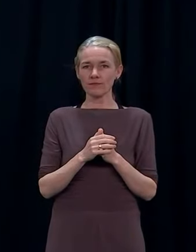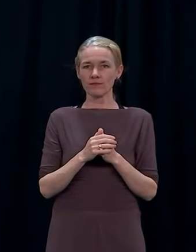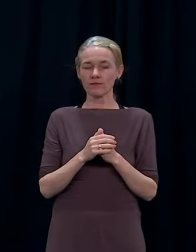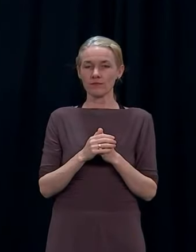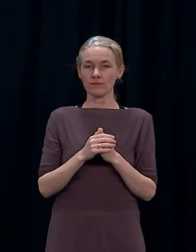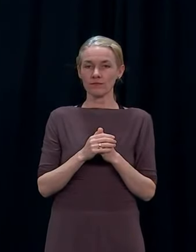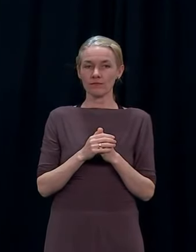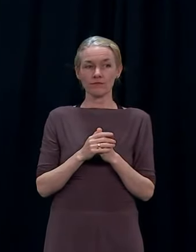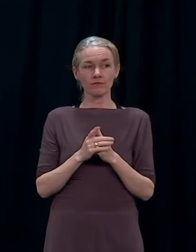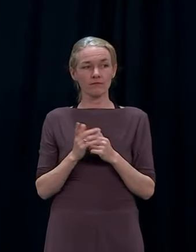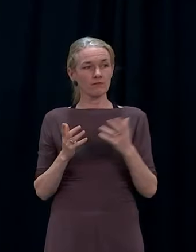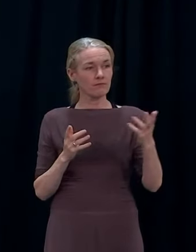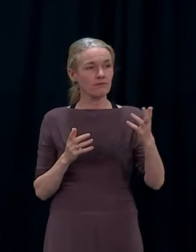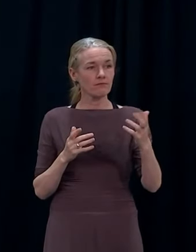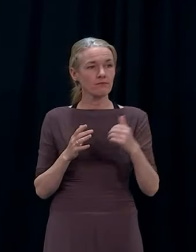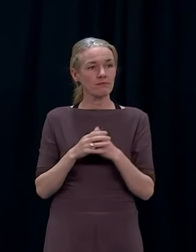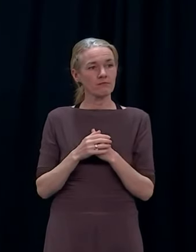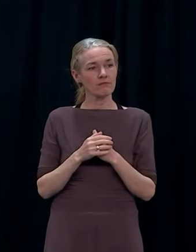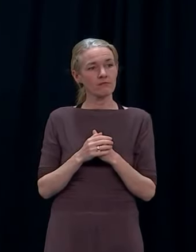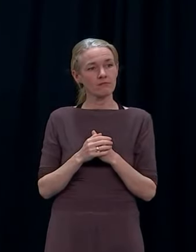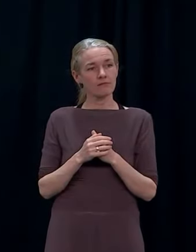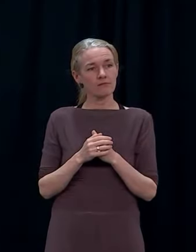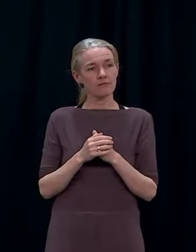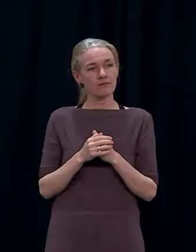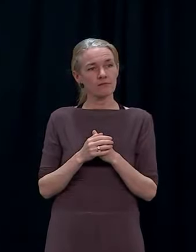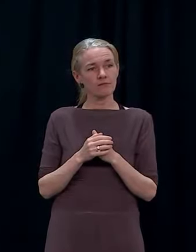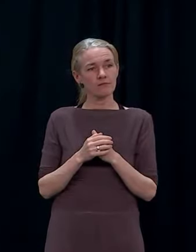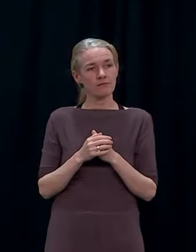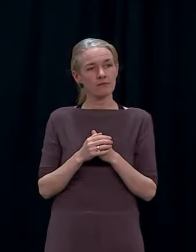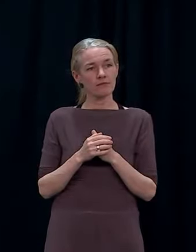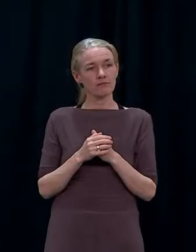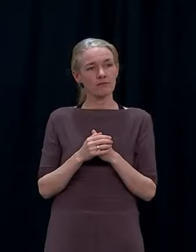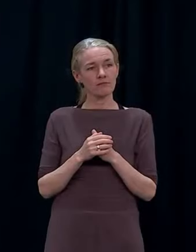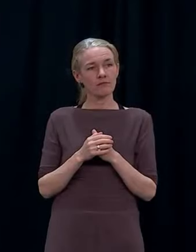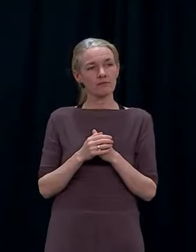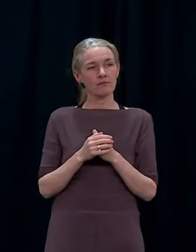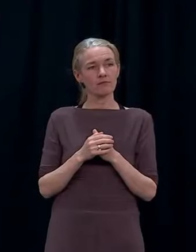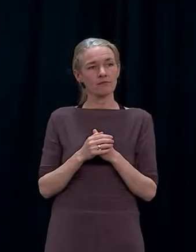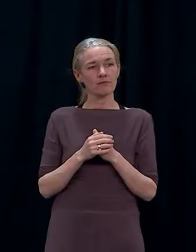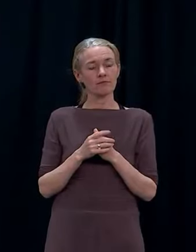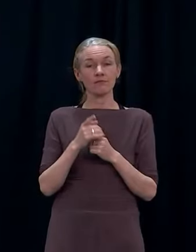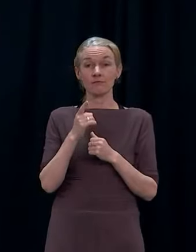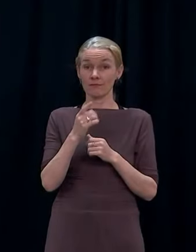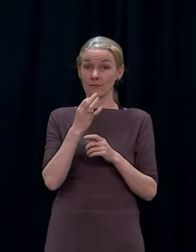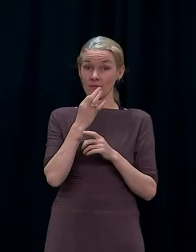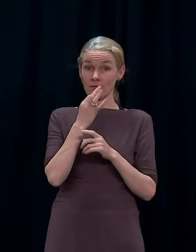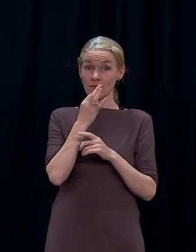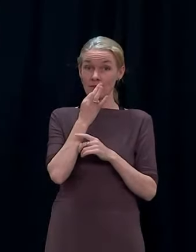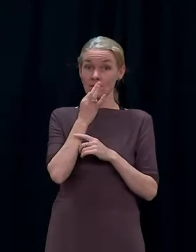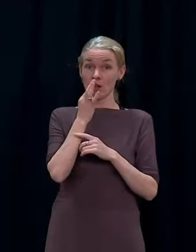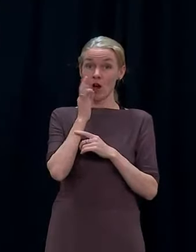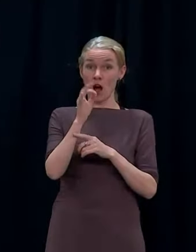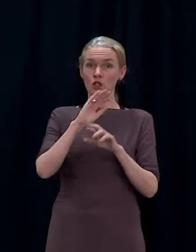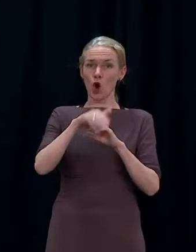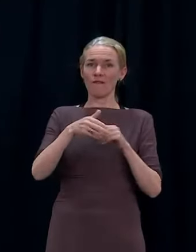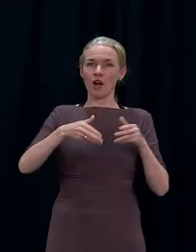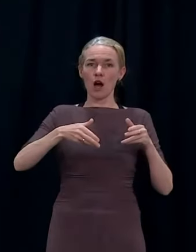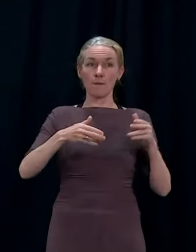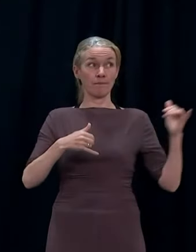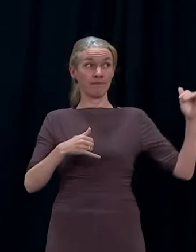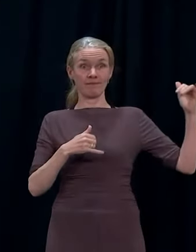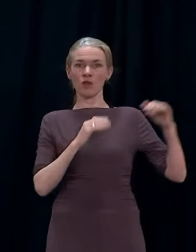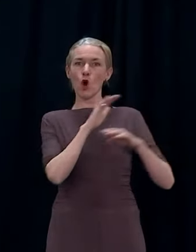the 10 or so breaches to MIQ to date, are you still confident that MIQ is fit for